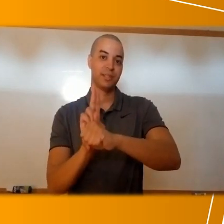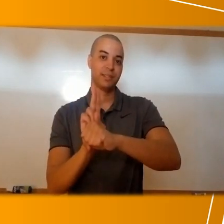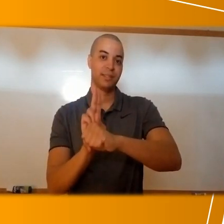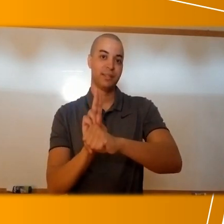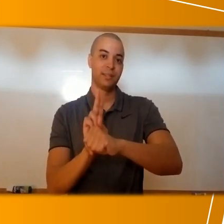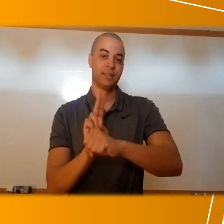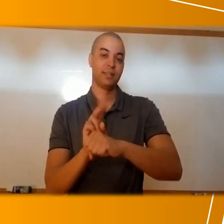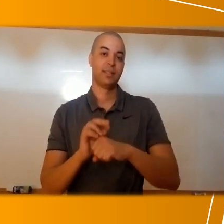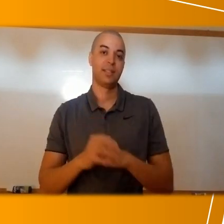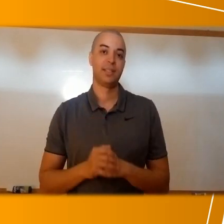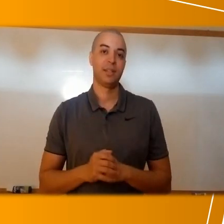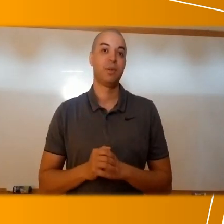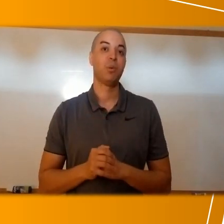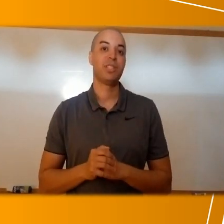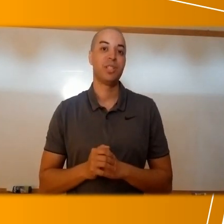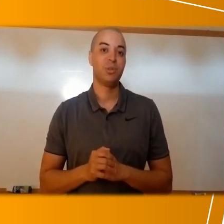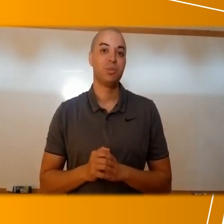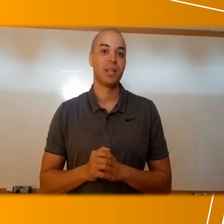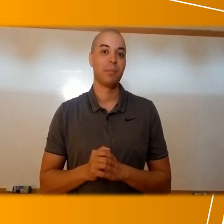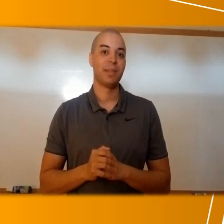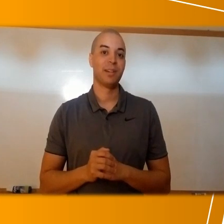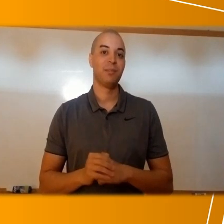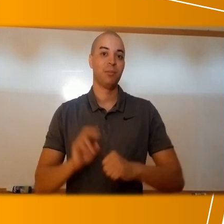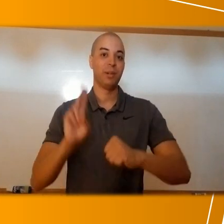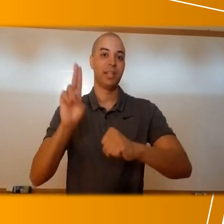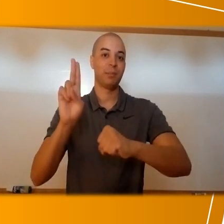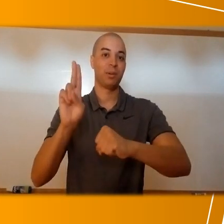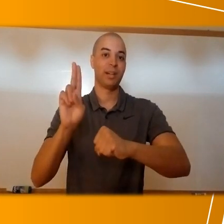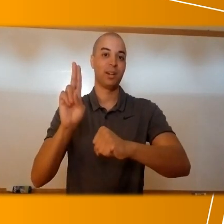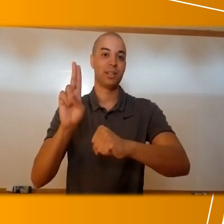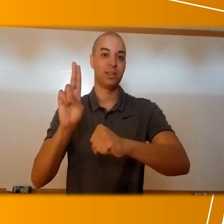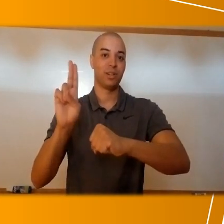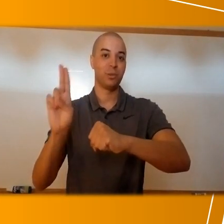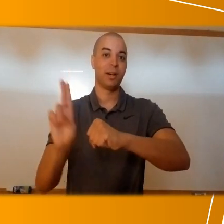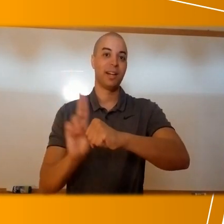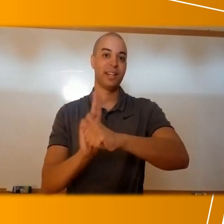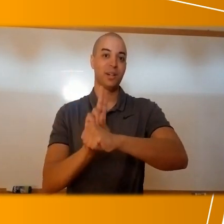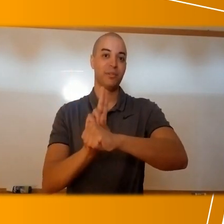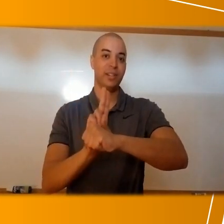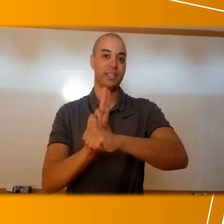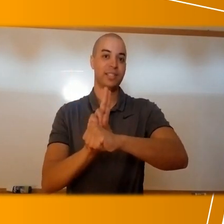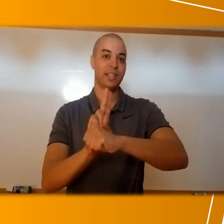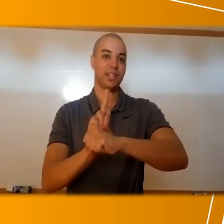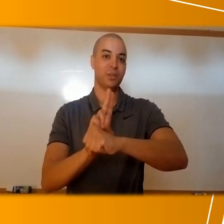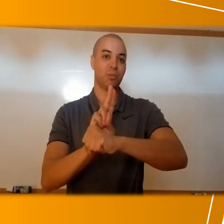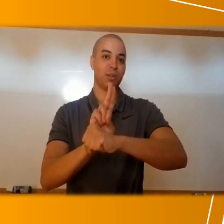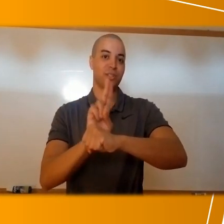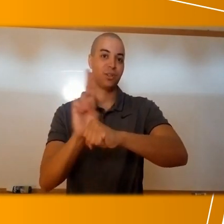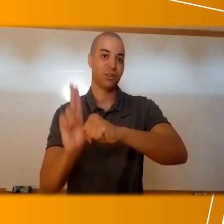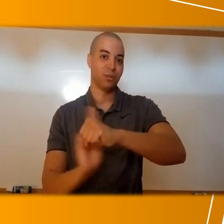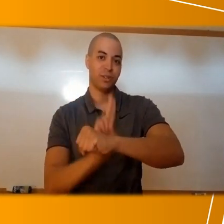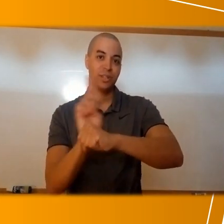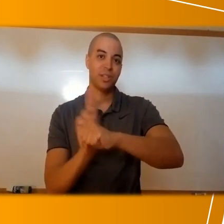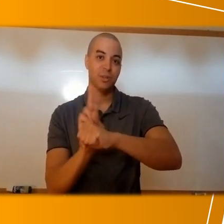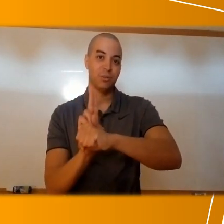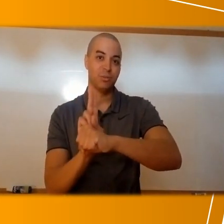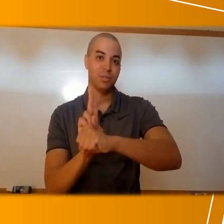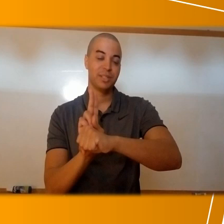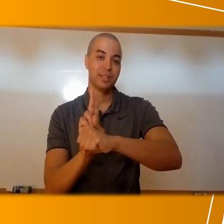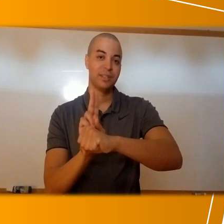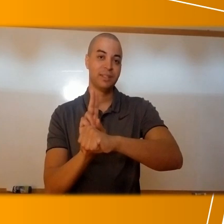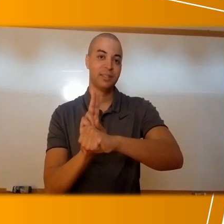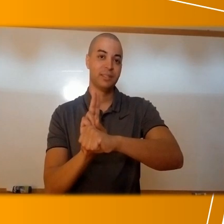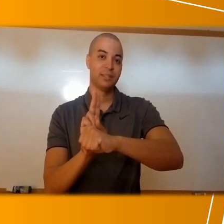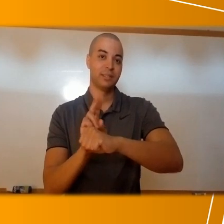use. If we want to use something, we can bring our letter U behind our fist and do one circle,